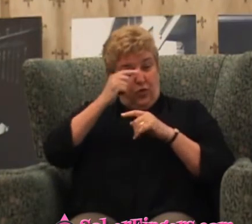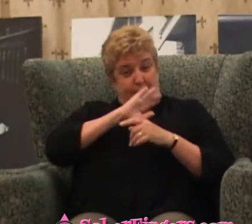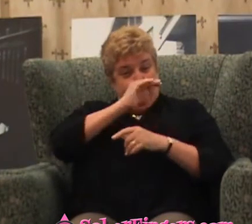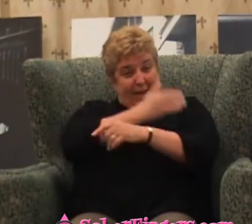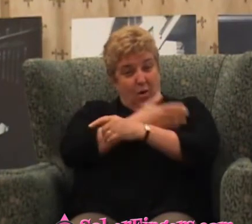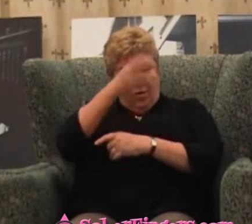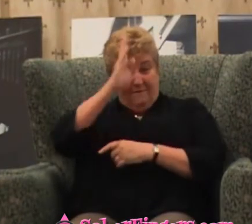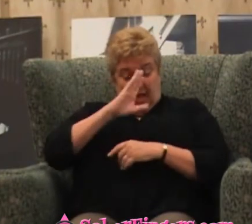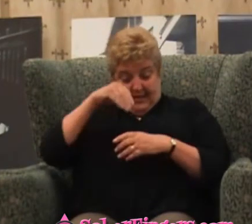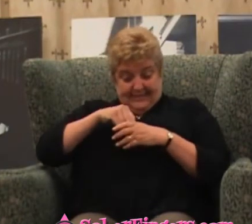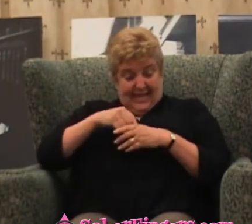told me,